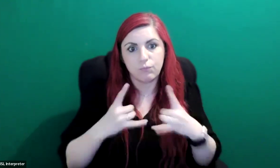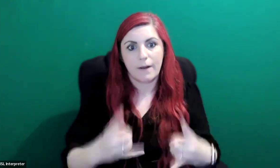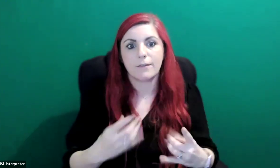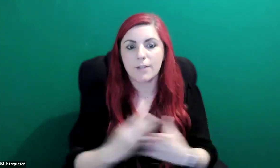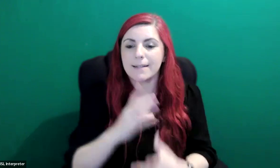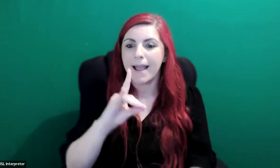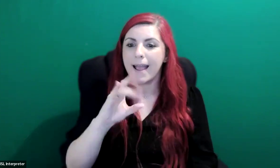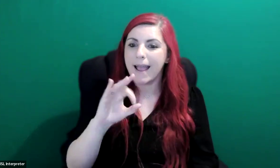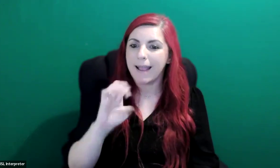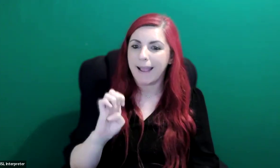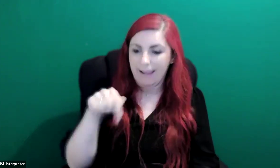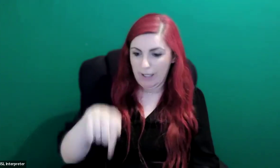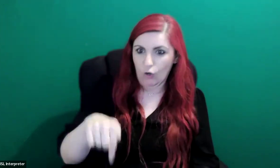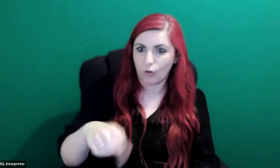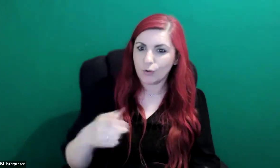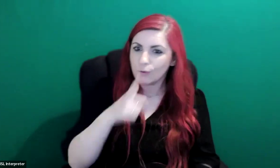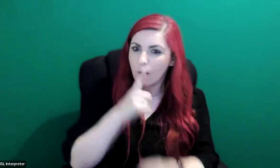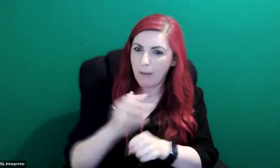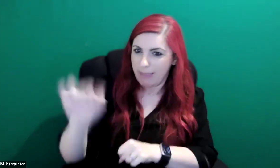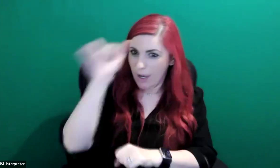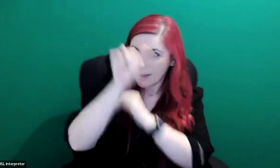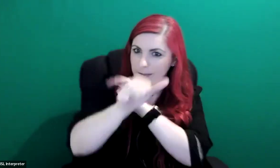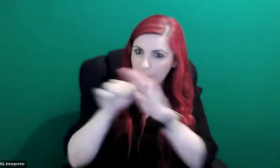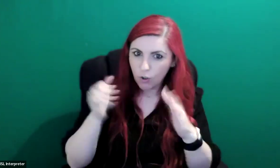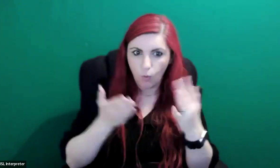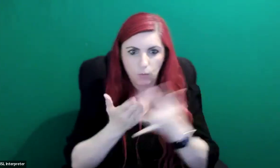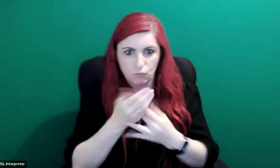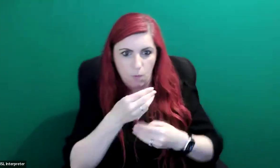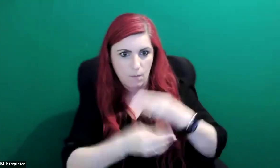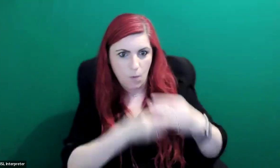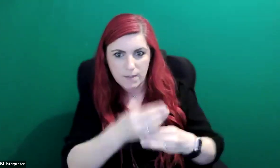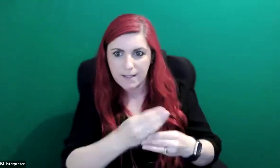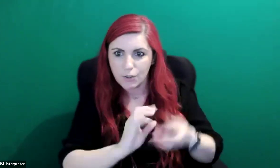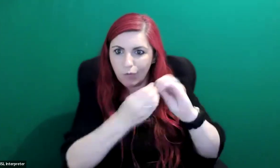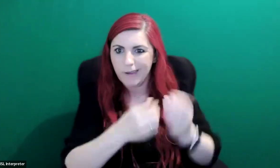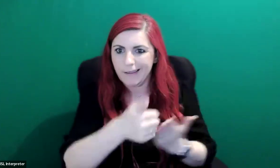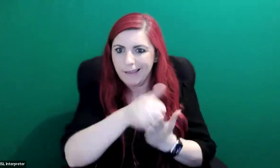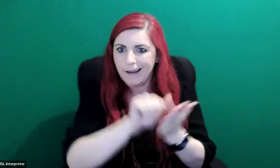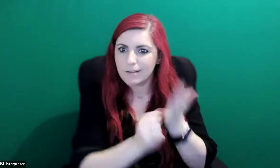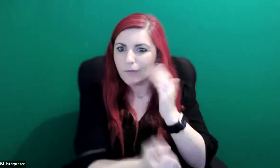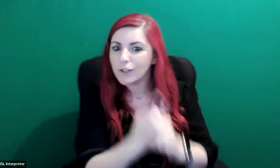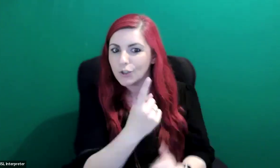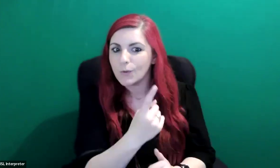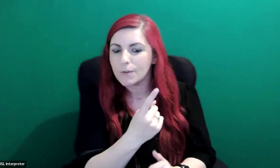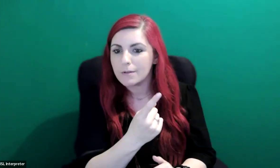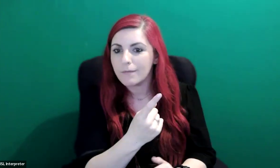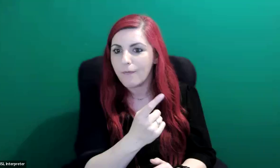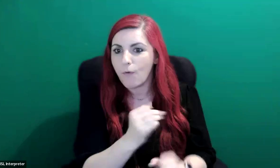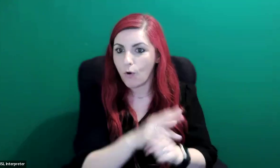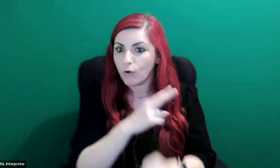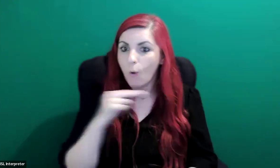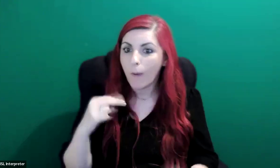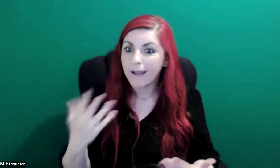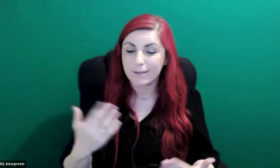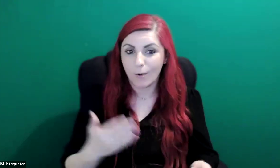to share with us your experience of working on the list of submissions to the list of issues for Norway. So over